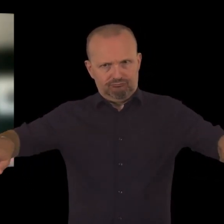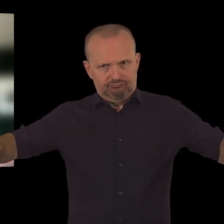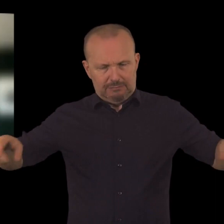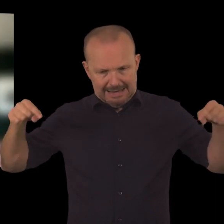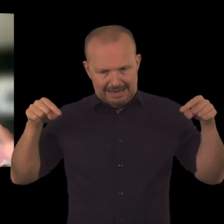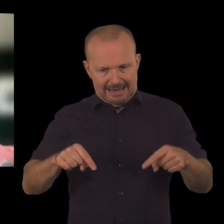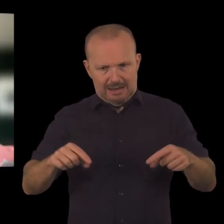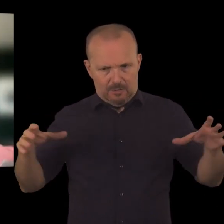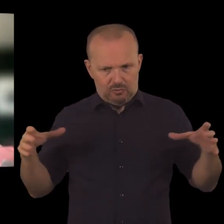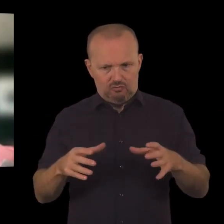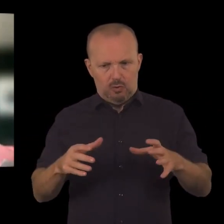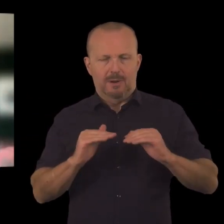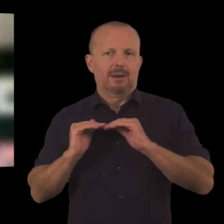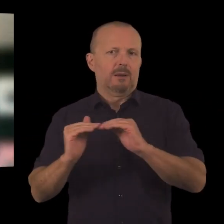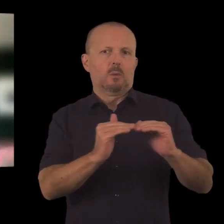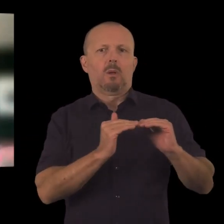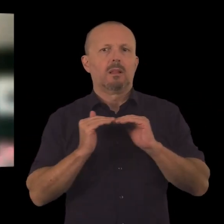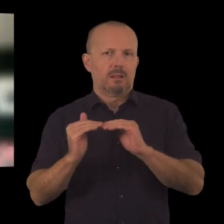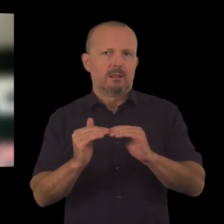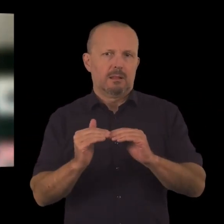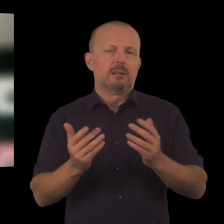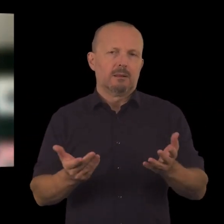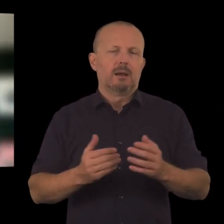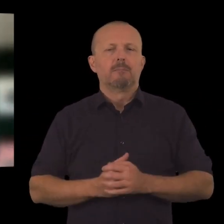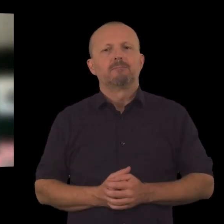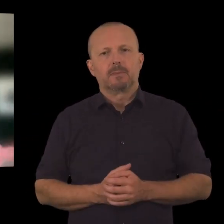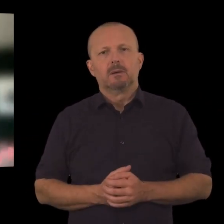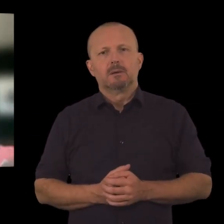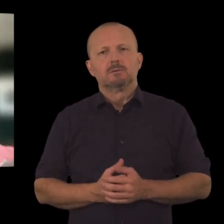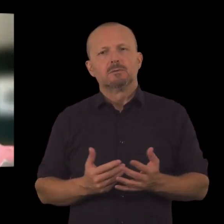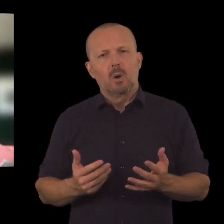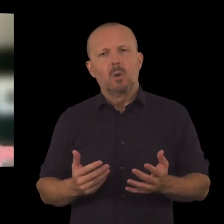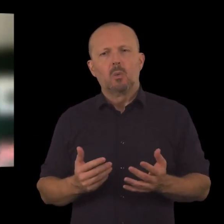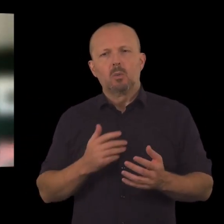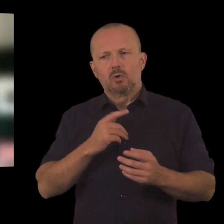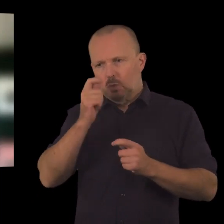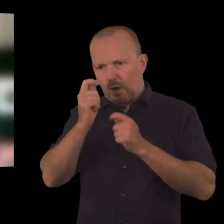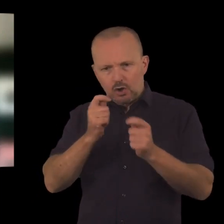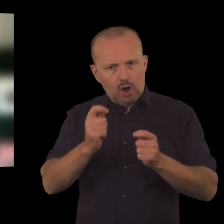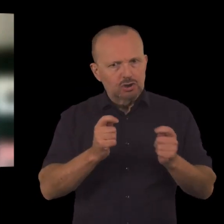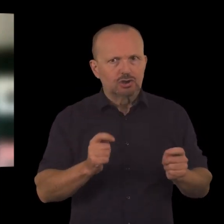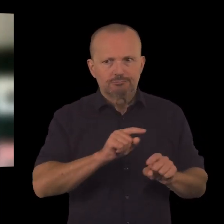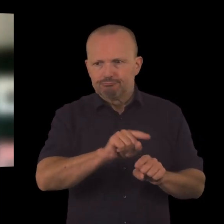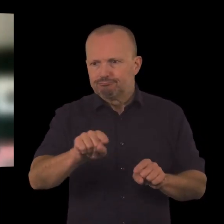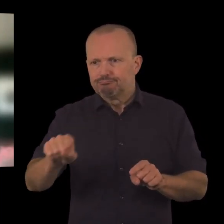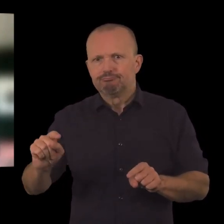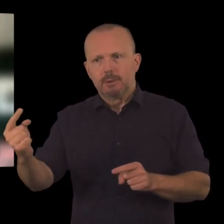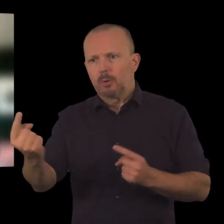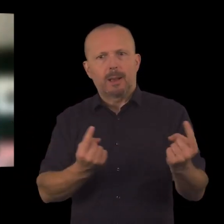that. We don't always get it 100% right, but we try super hard